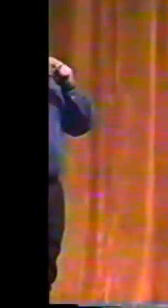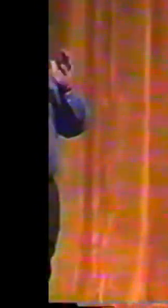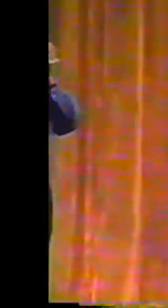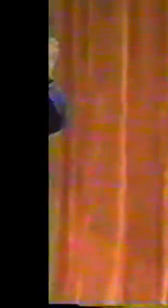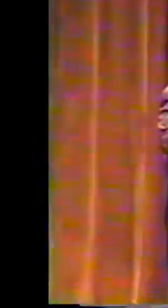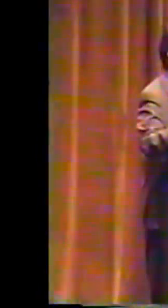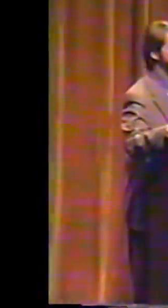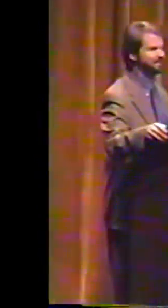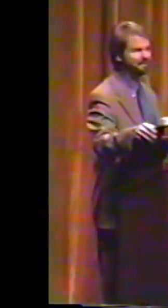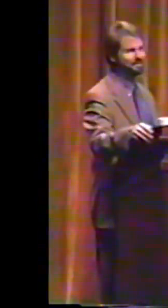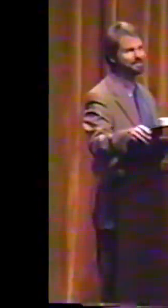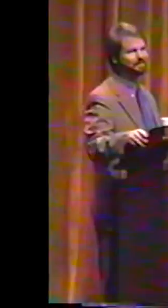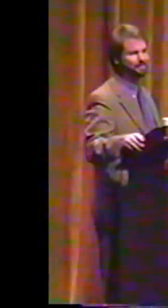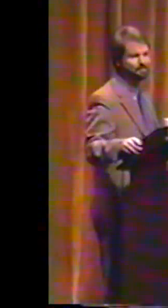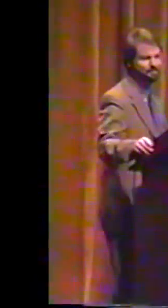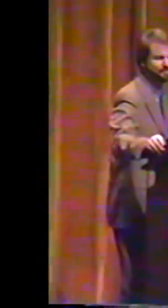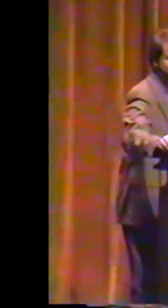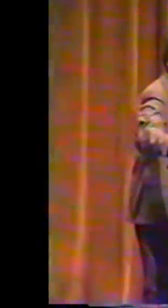Thank you.